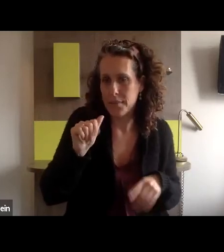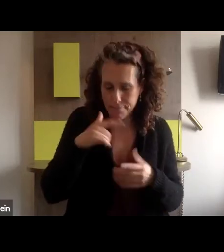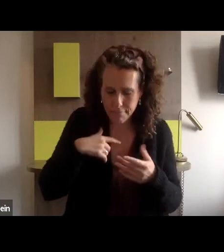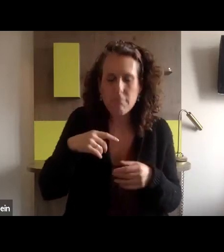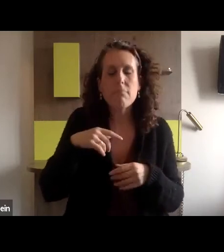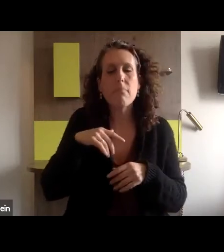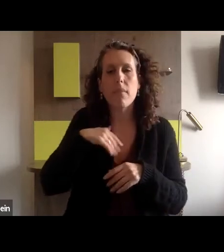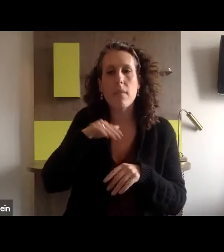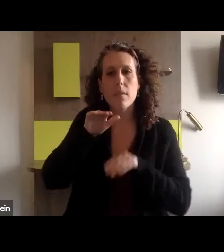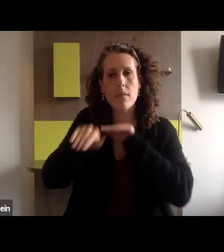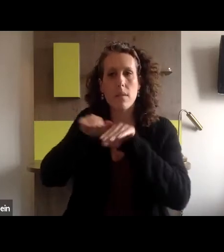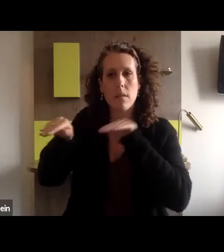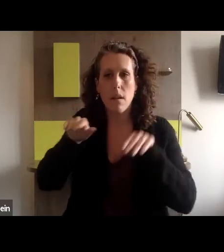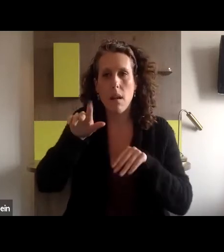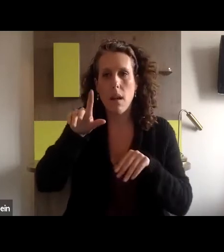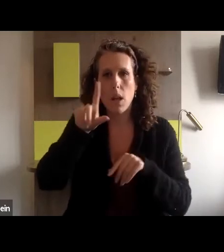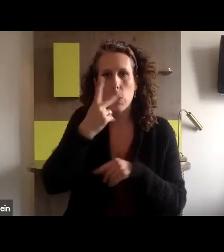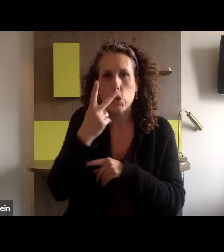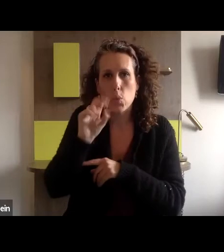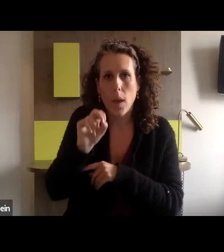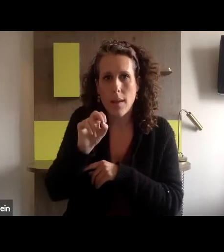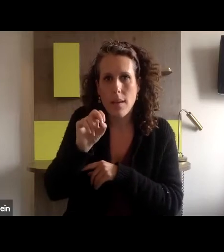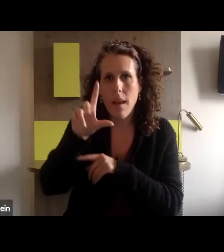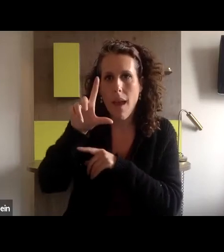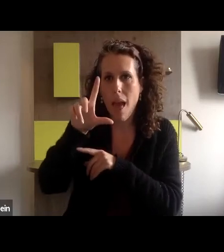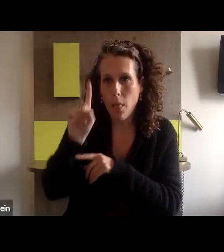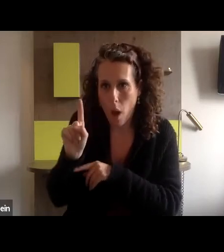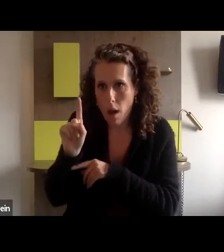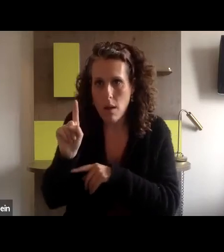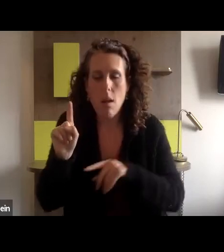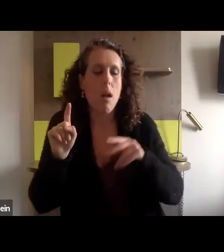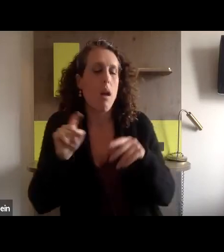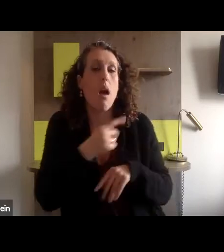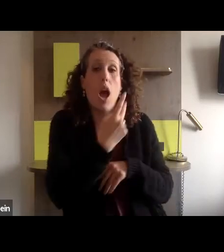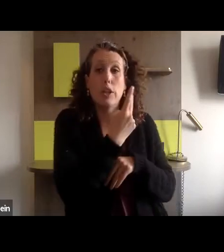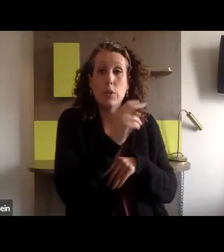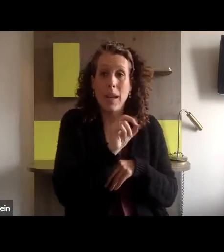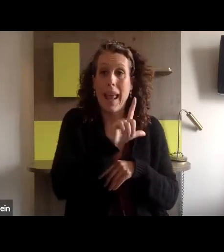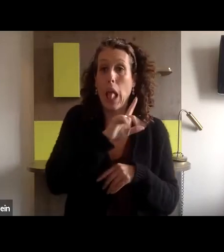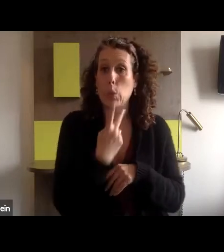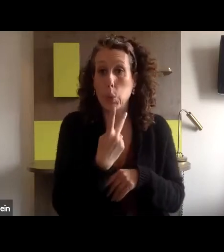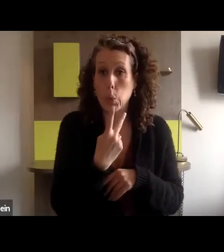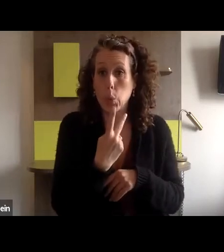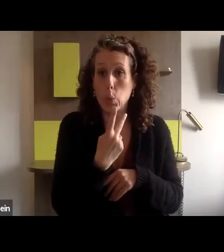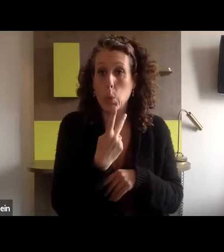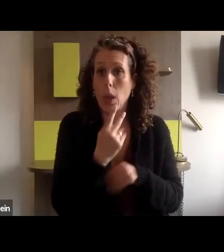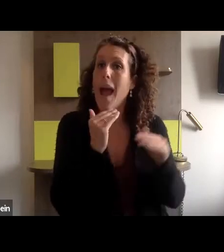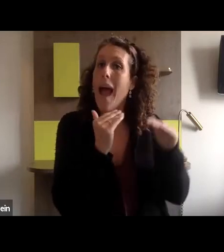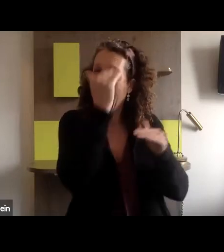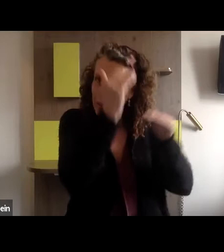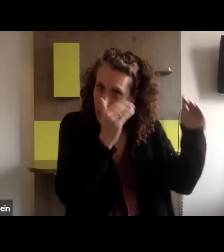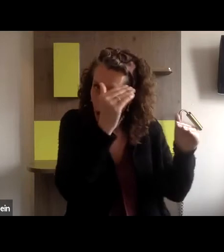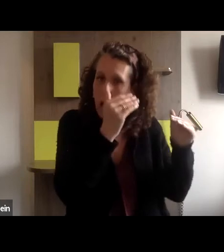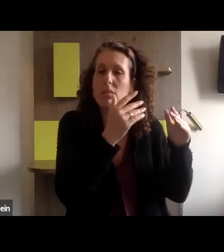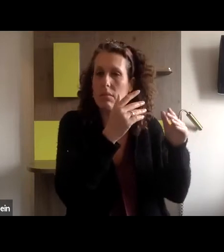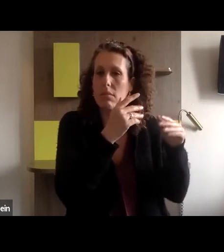L1 deaf L1 users of DSGS and 20 L2 users, adult users of who